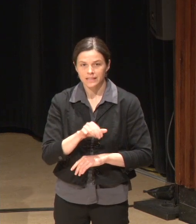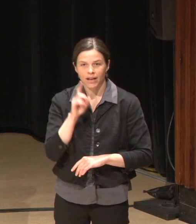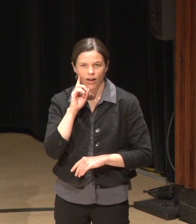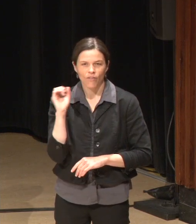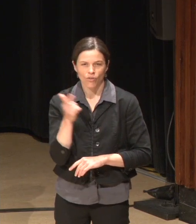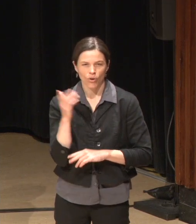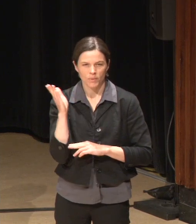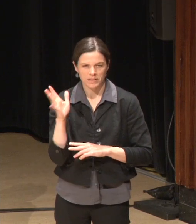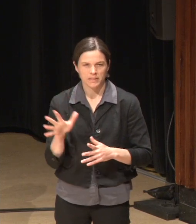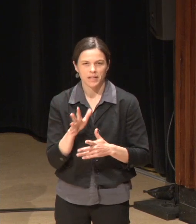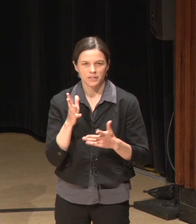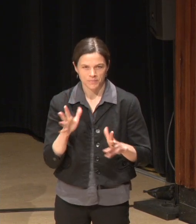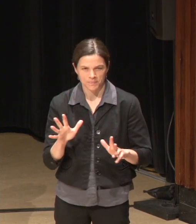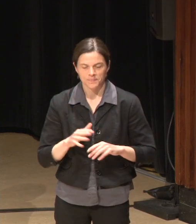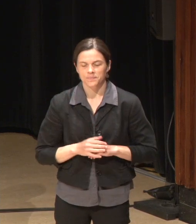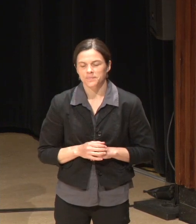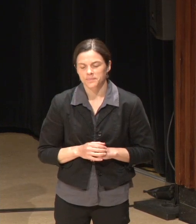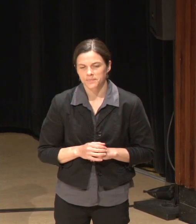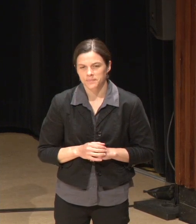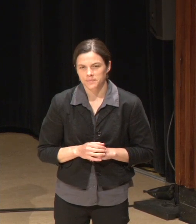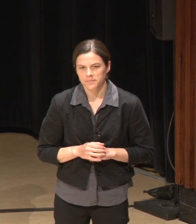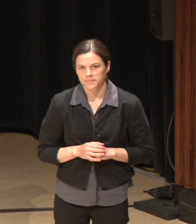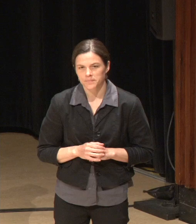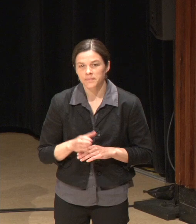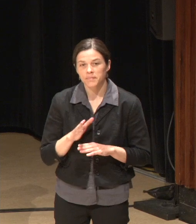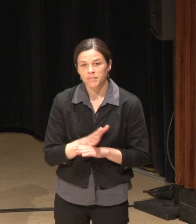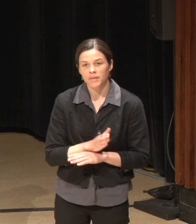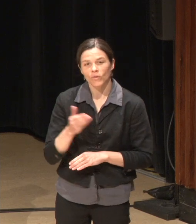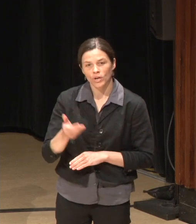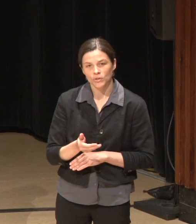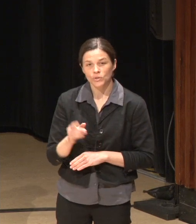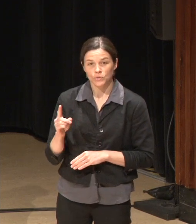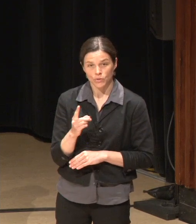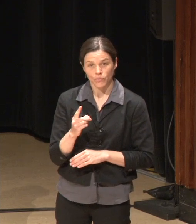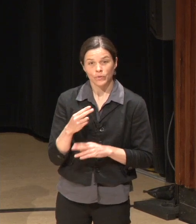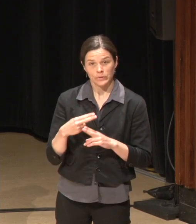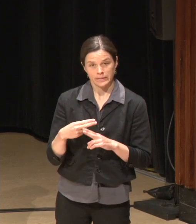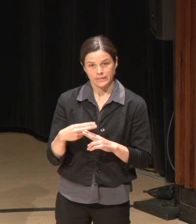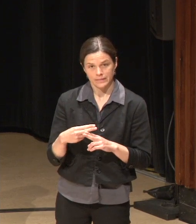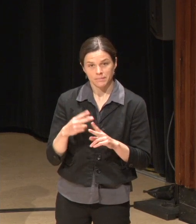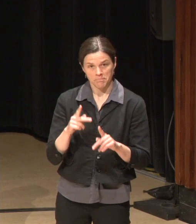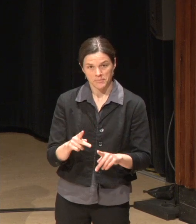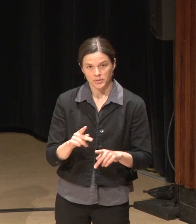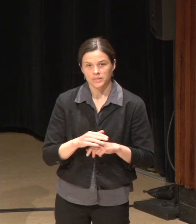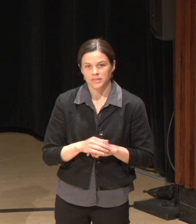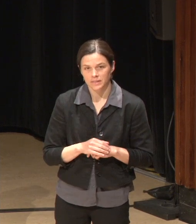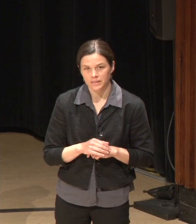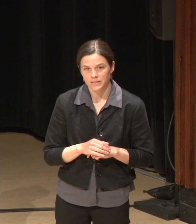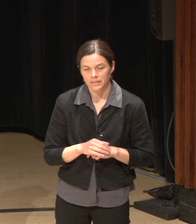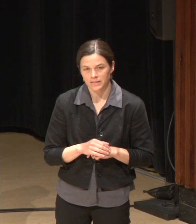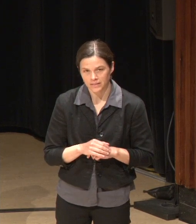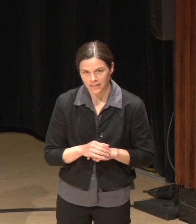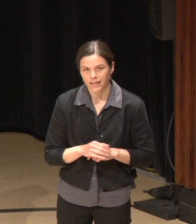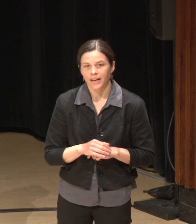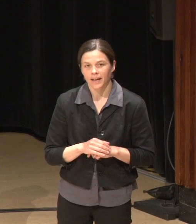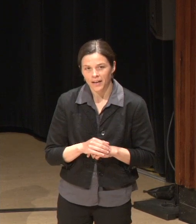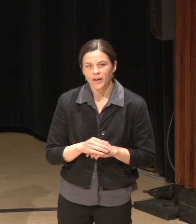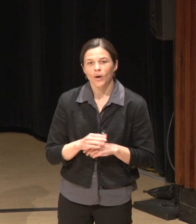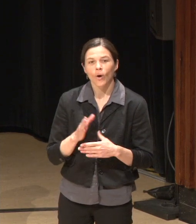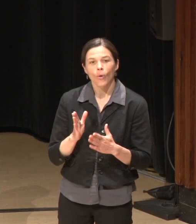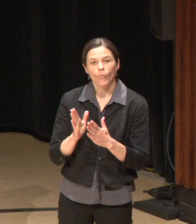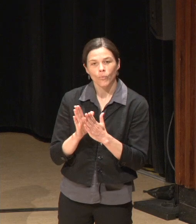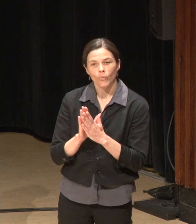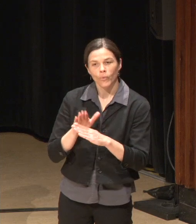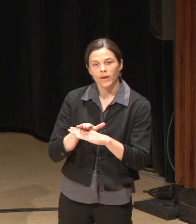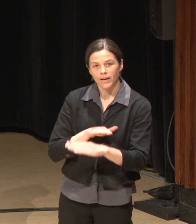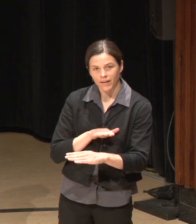presented. Before I introduce the first graduate, it is our custom to invite faculty members who have taught our graduates to join us at the